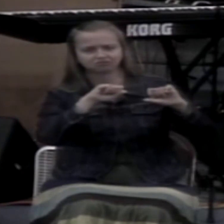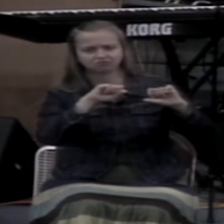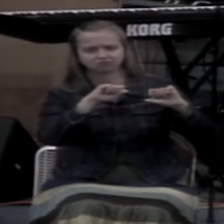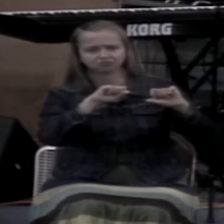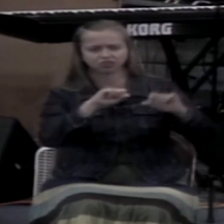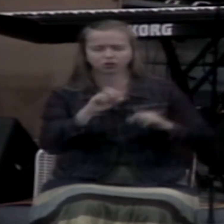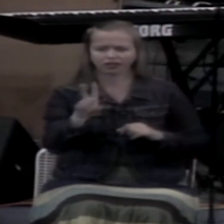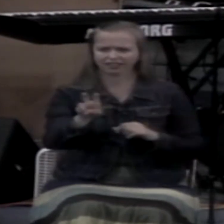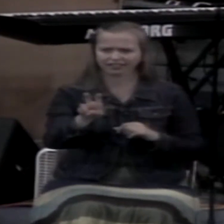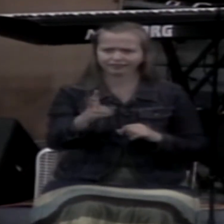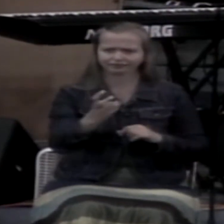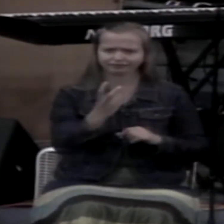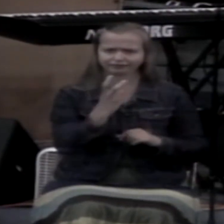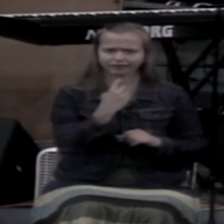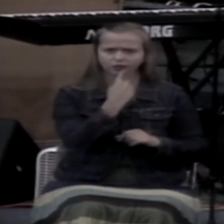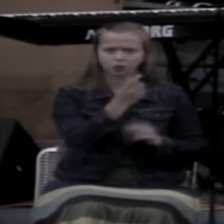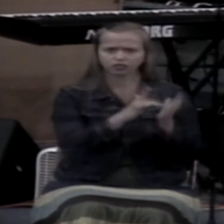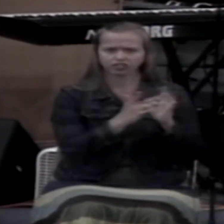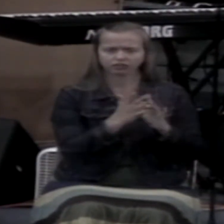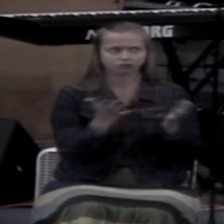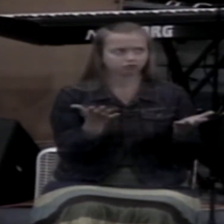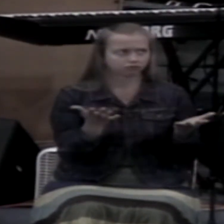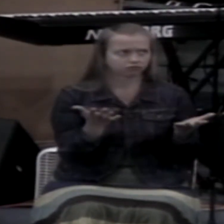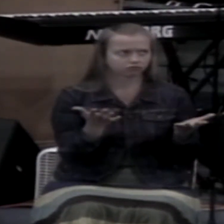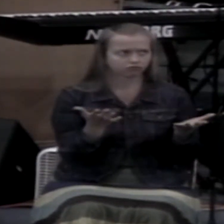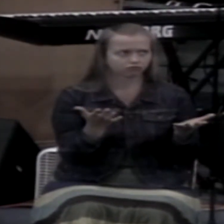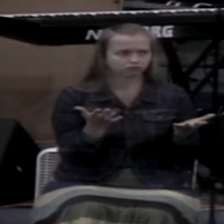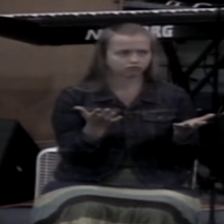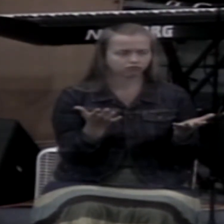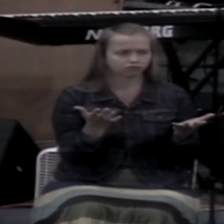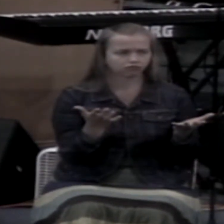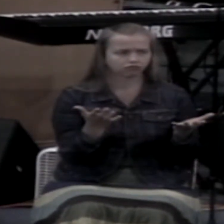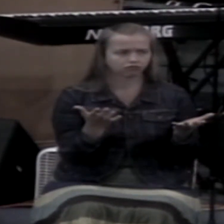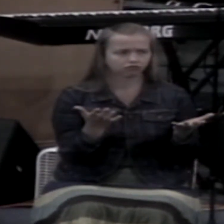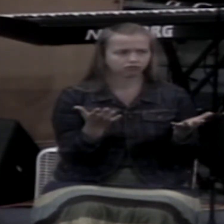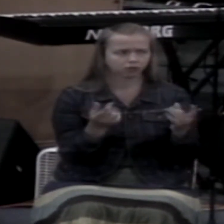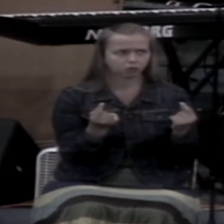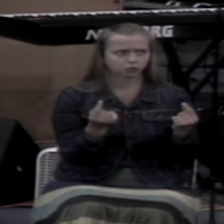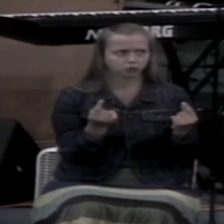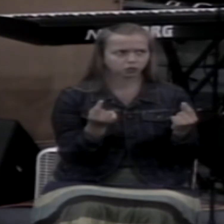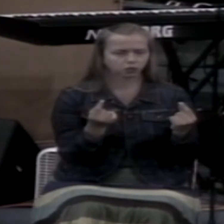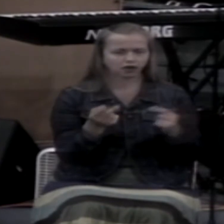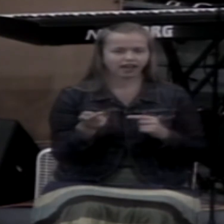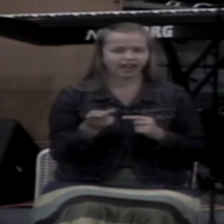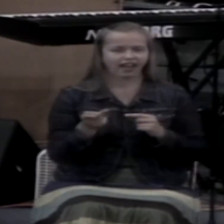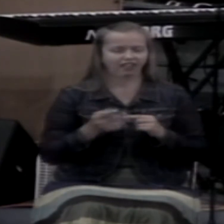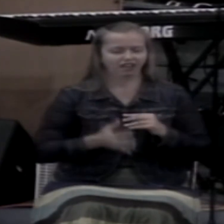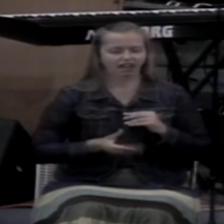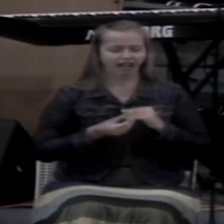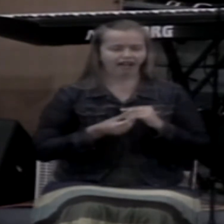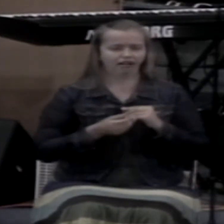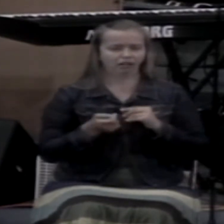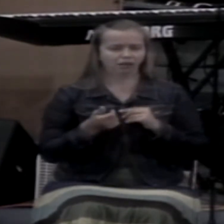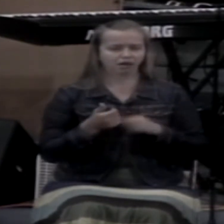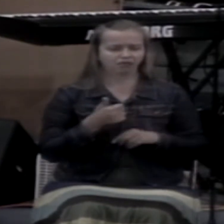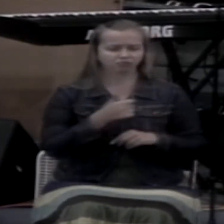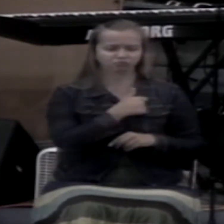And then they added a little addendum to their report, maybe a request. They said, Master,